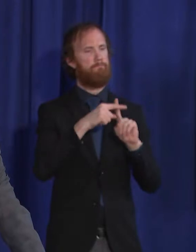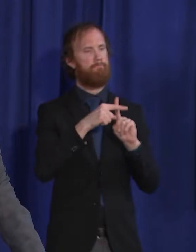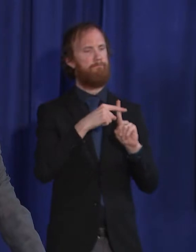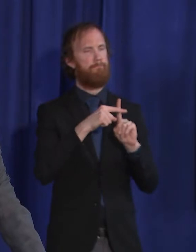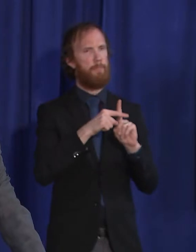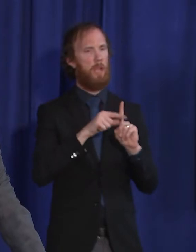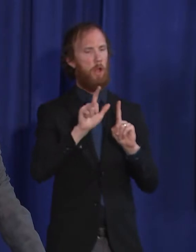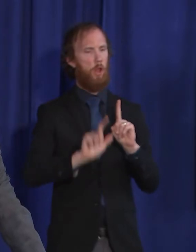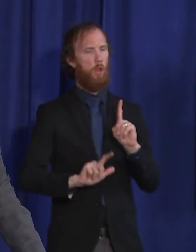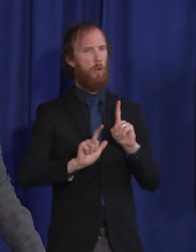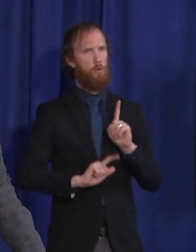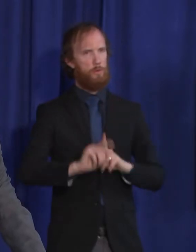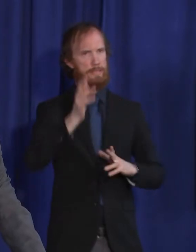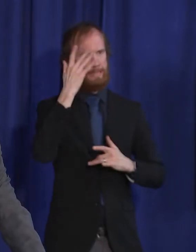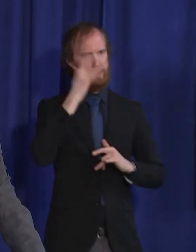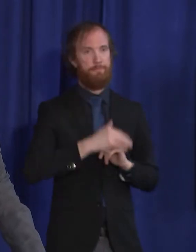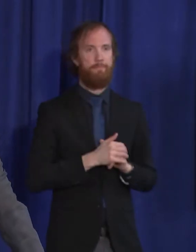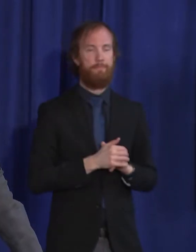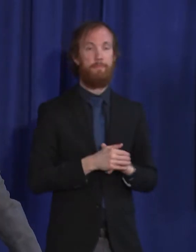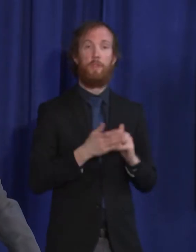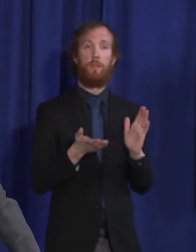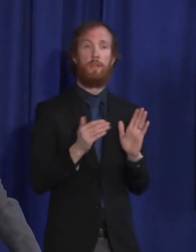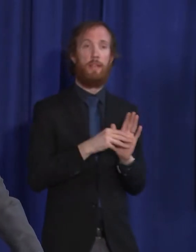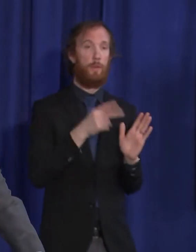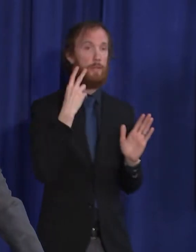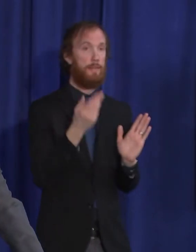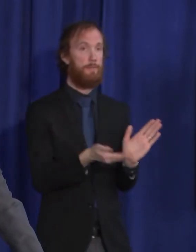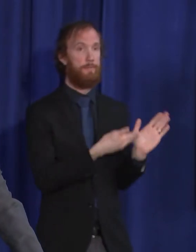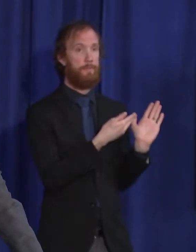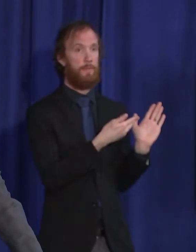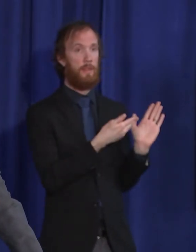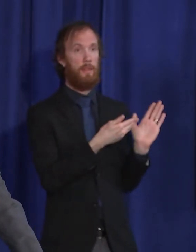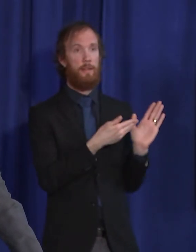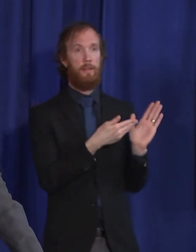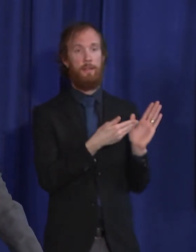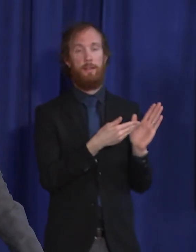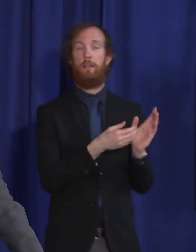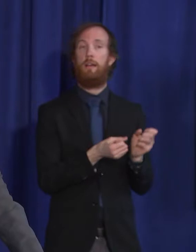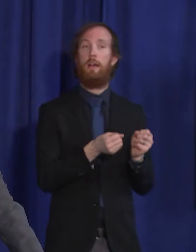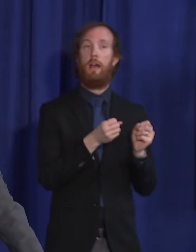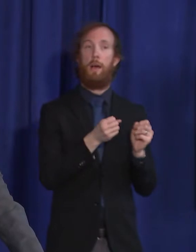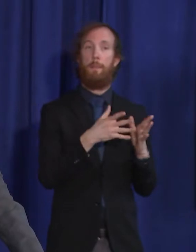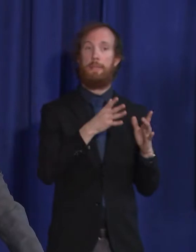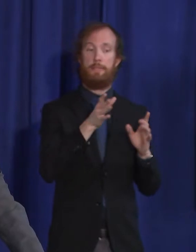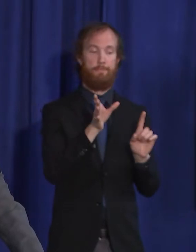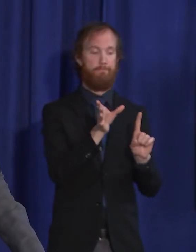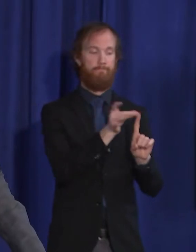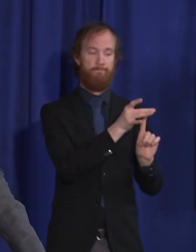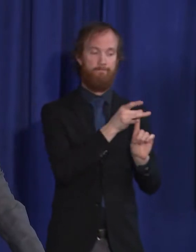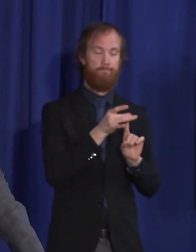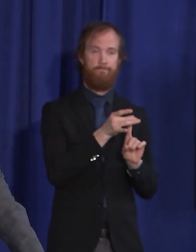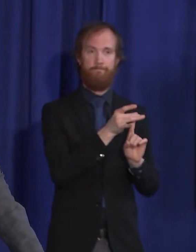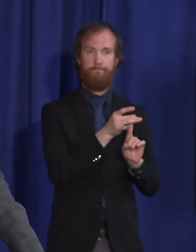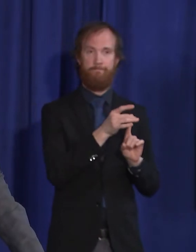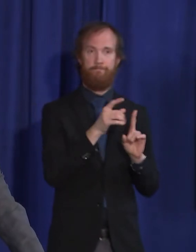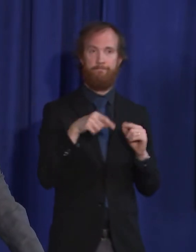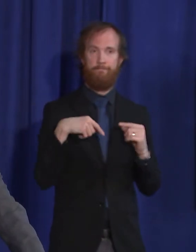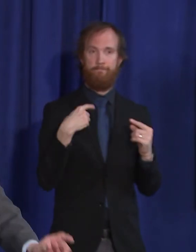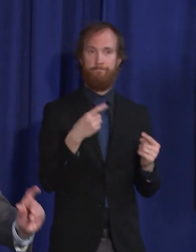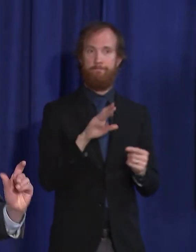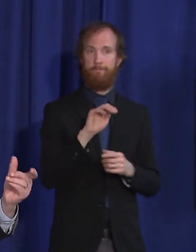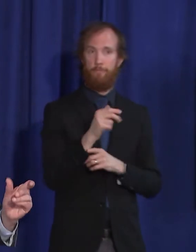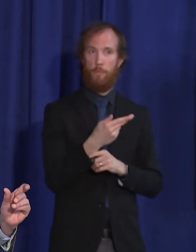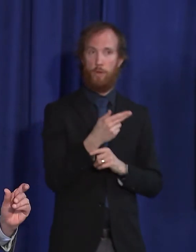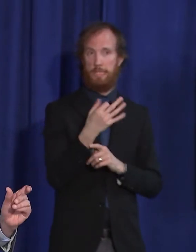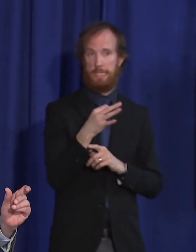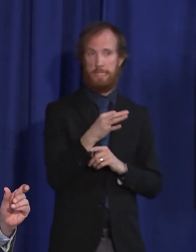cases. You can see right now, this is our case count for through the 19th. 107 cases, and this